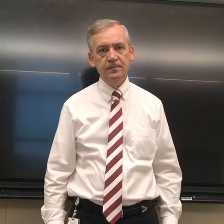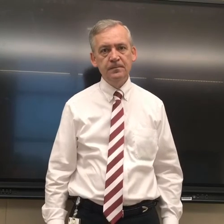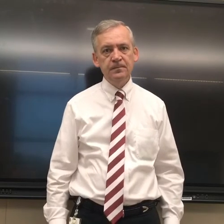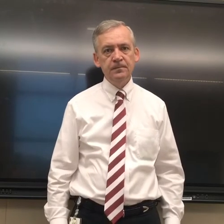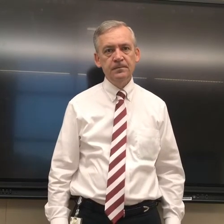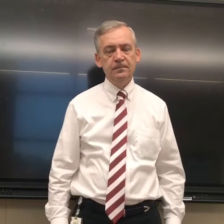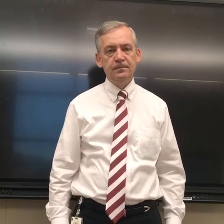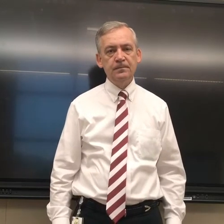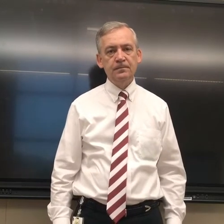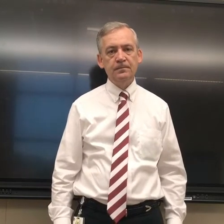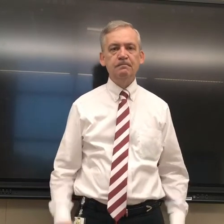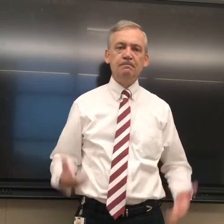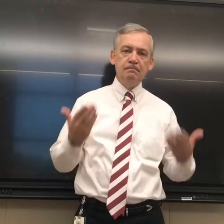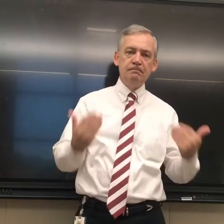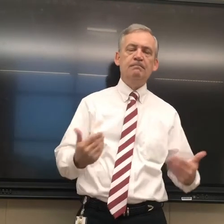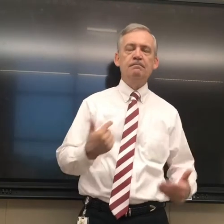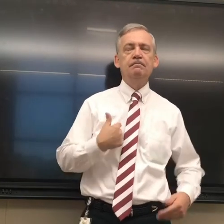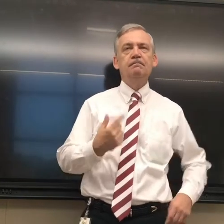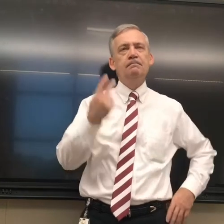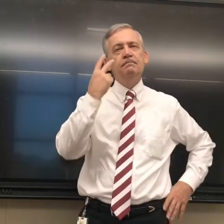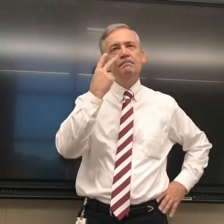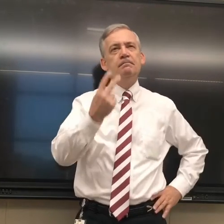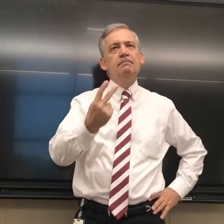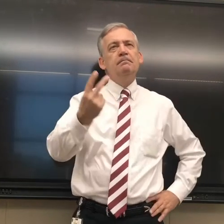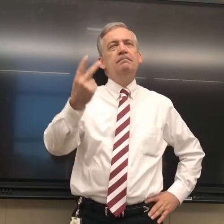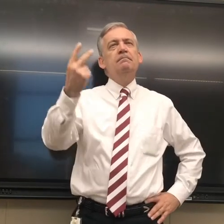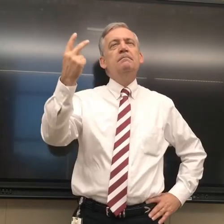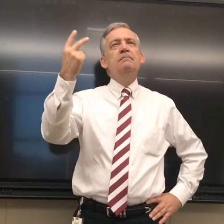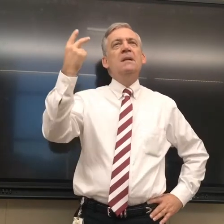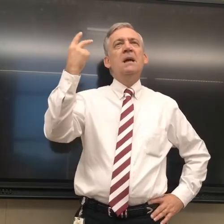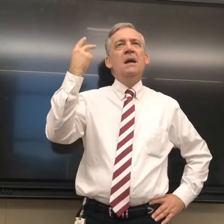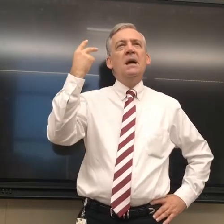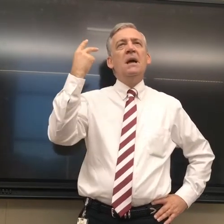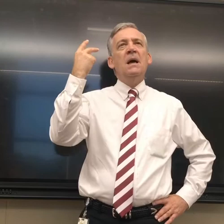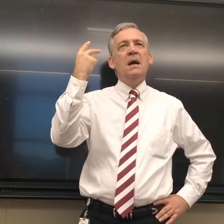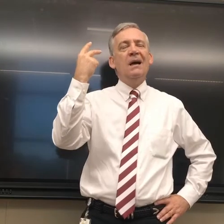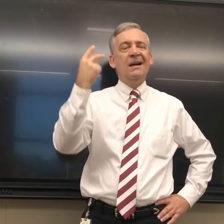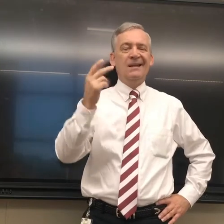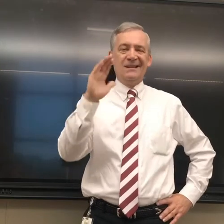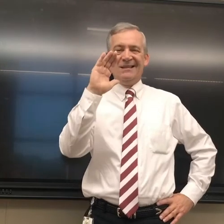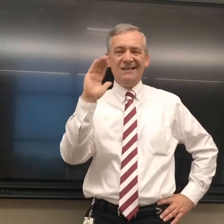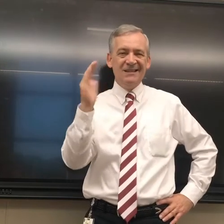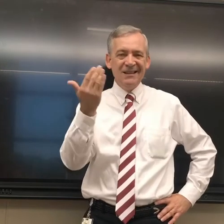I think now that we must have made a tragicomic spectacle.